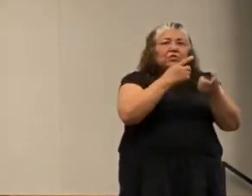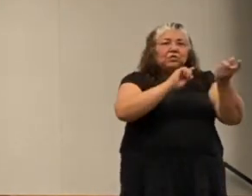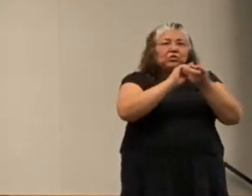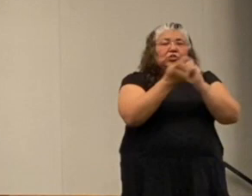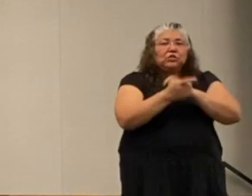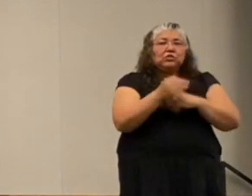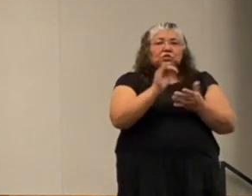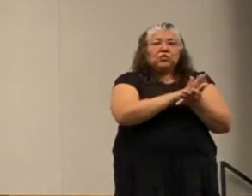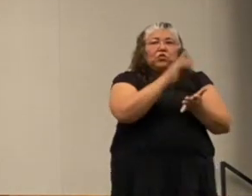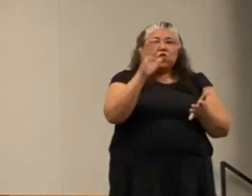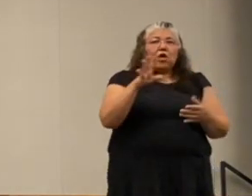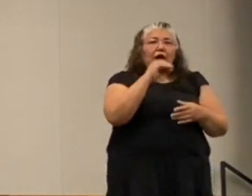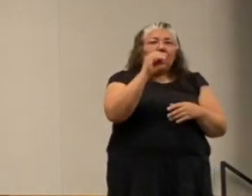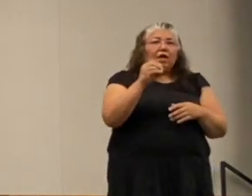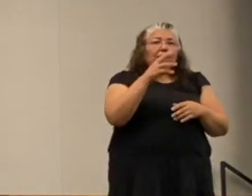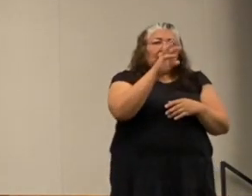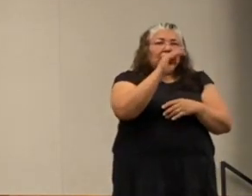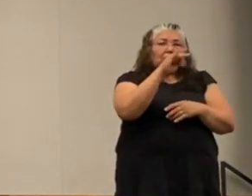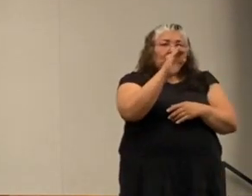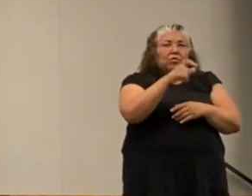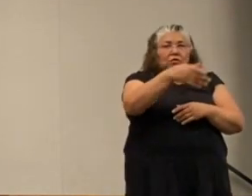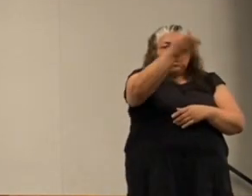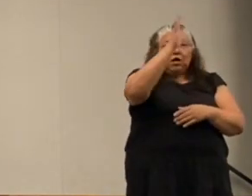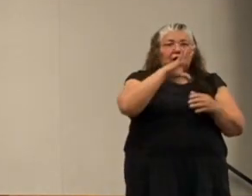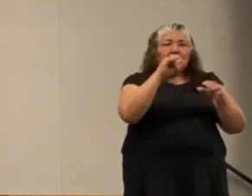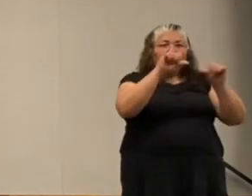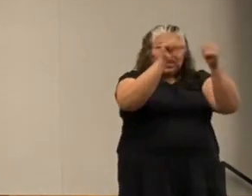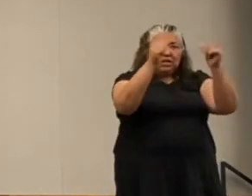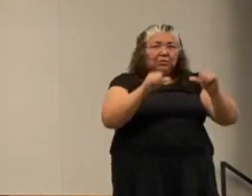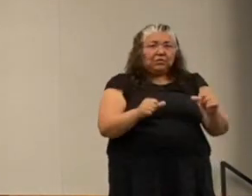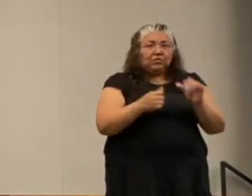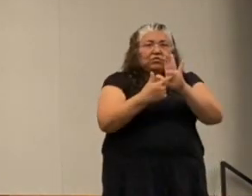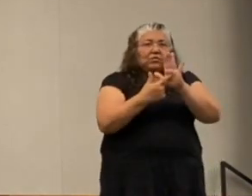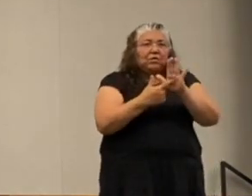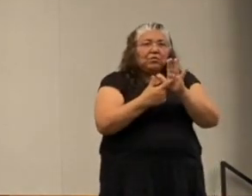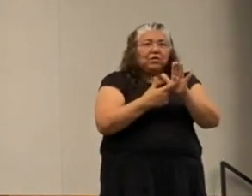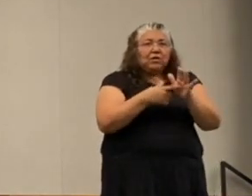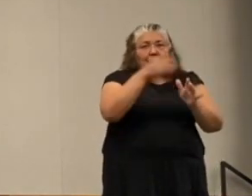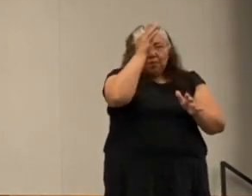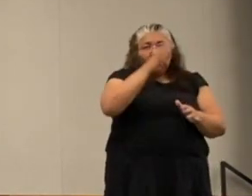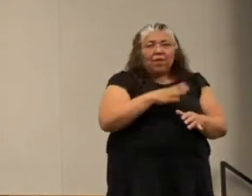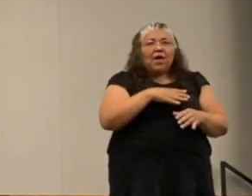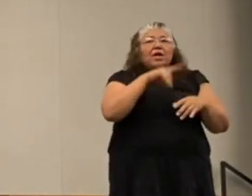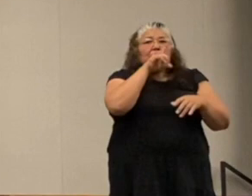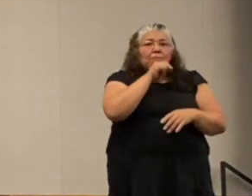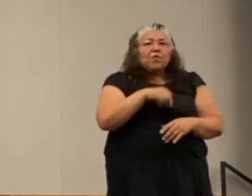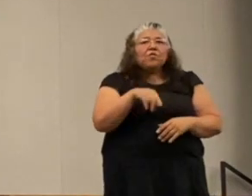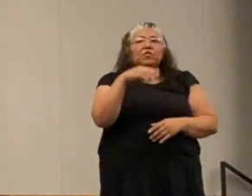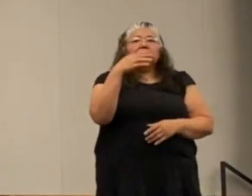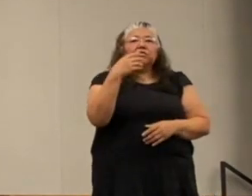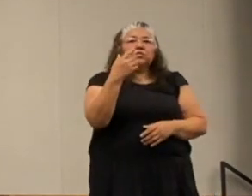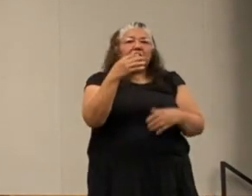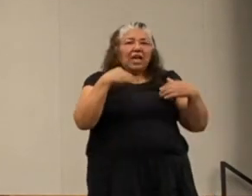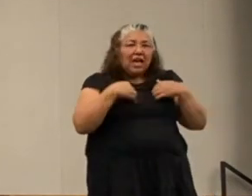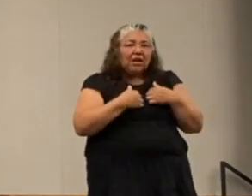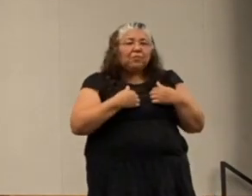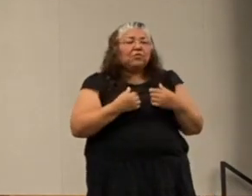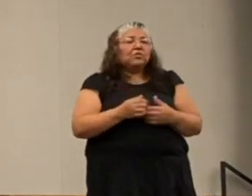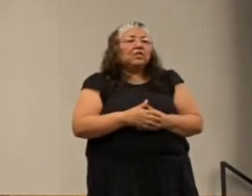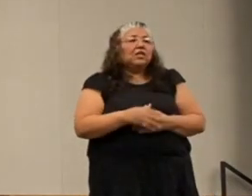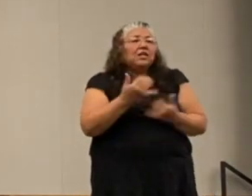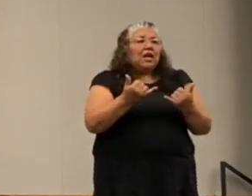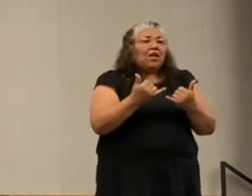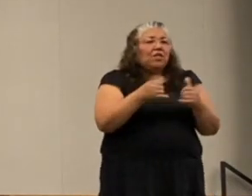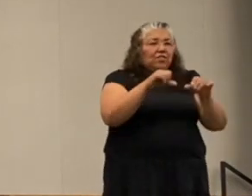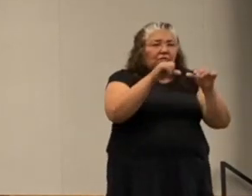images resembling mortal man, birds, four-footed animals, and reptiles. They were worshiping idols that